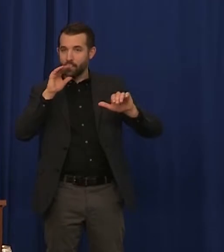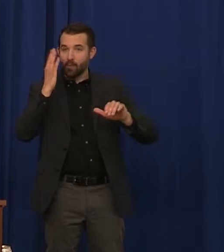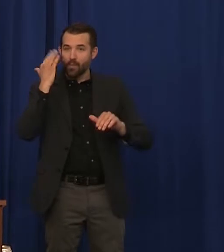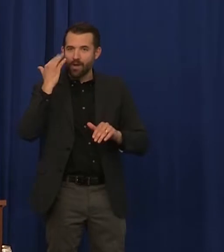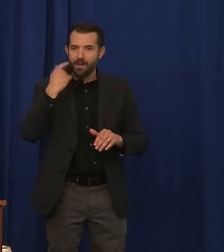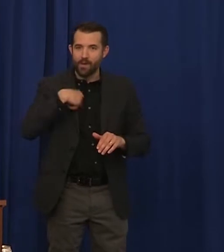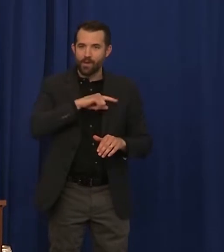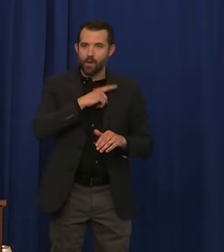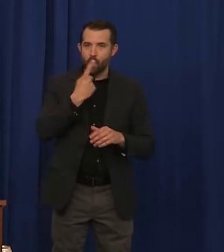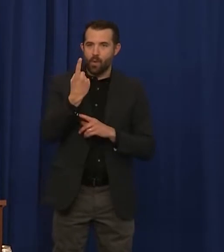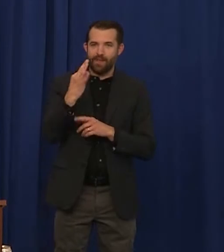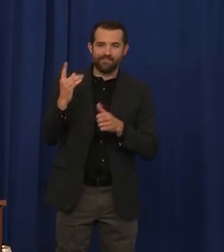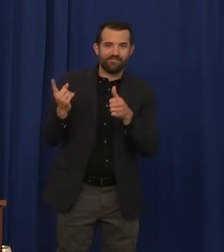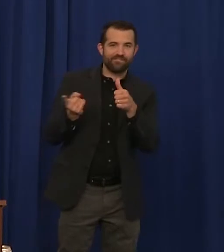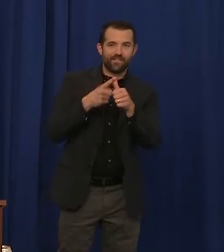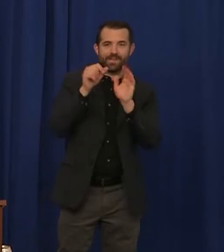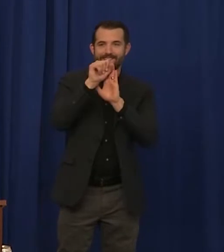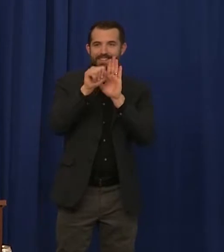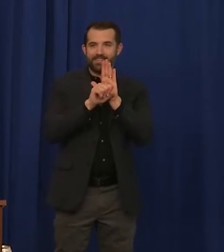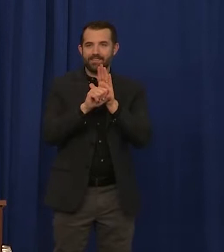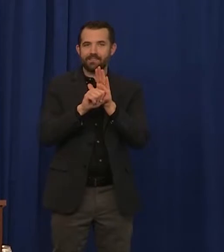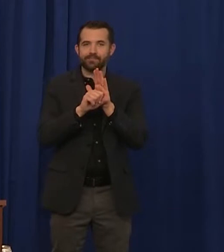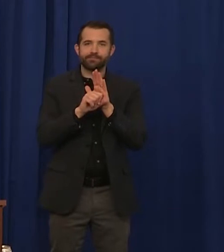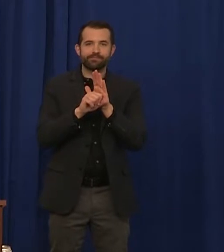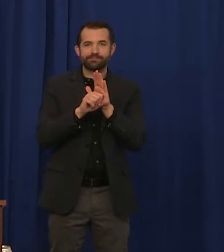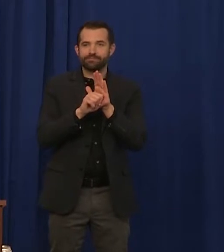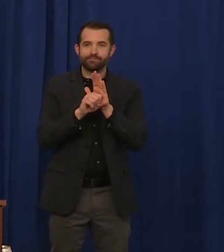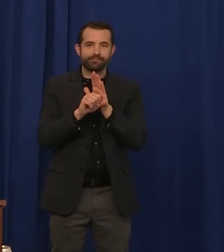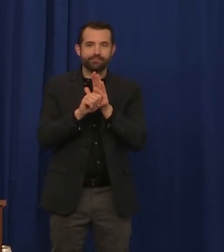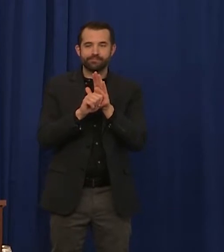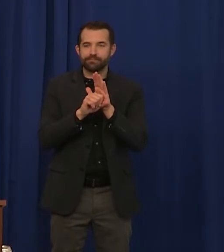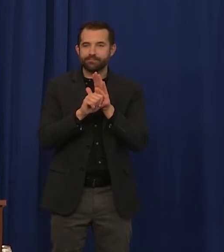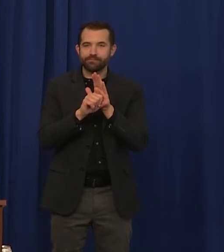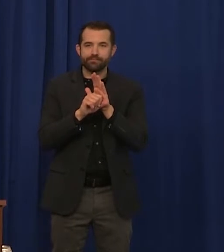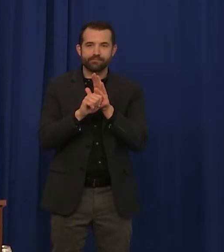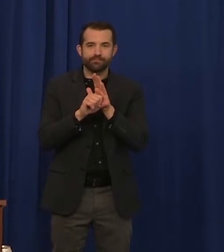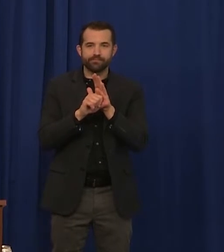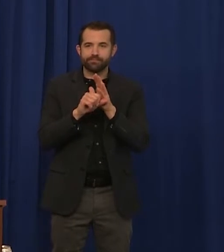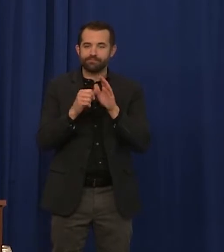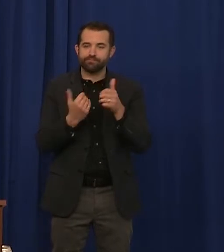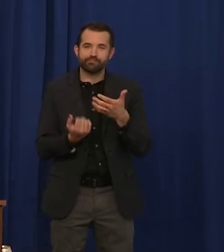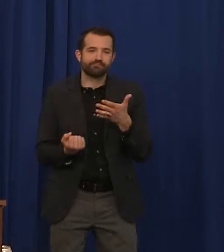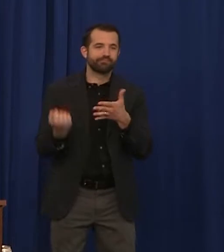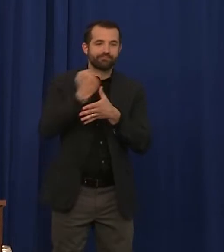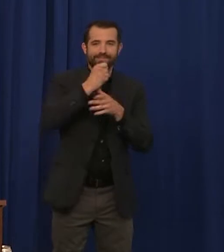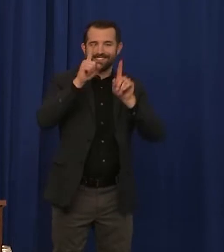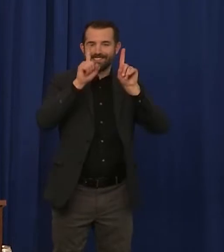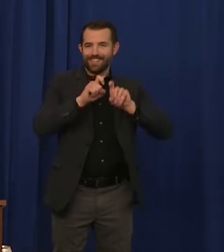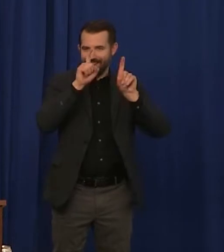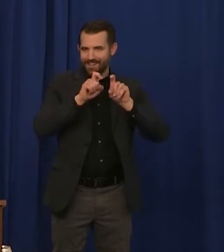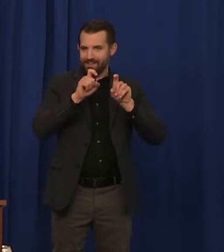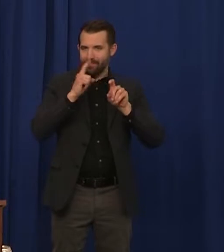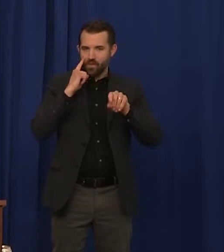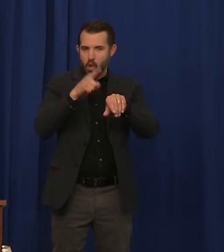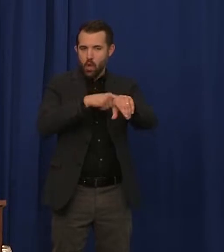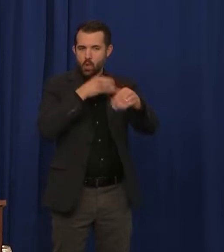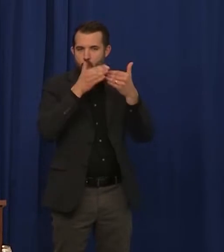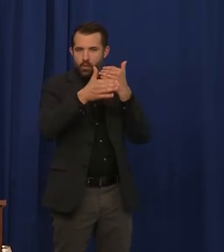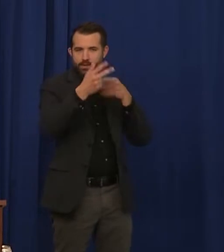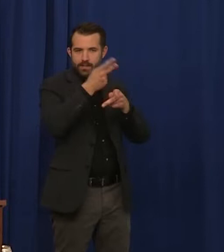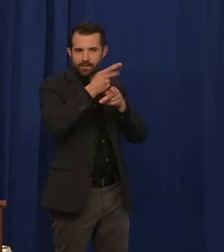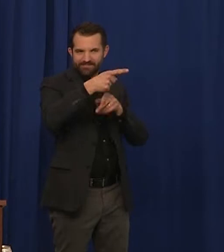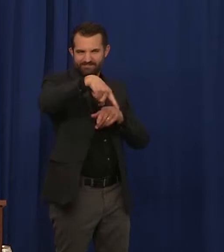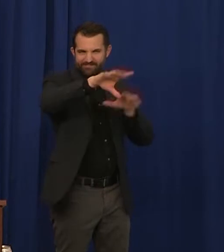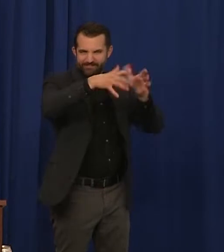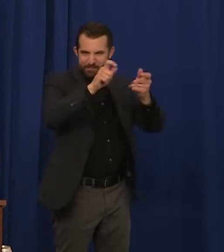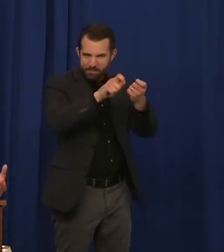noted, to elevate testing in our tiered approach to make sure we put a focus on long-term care. We were one of the first